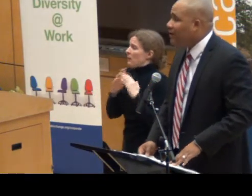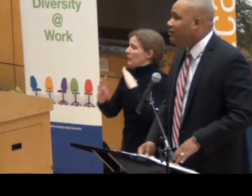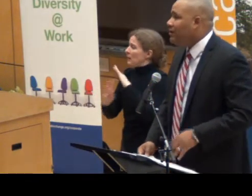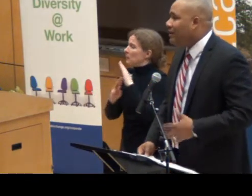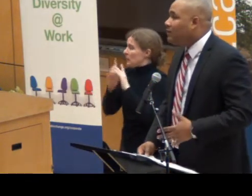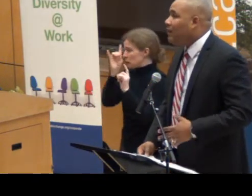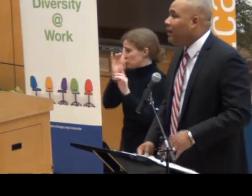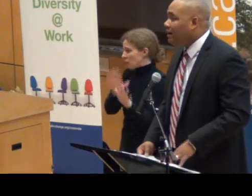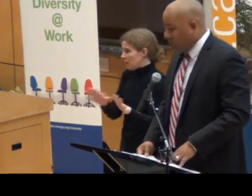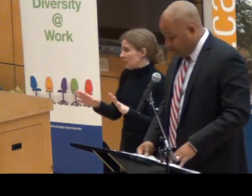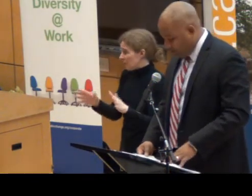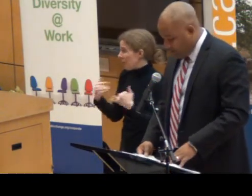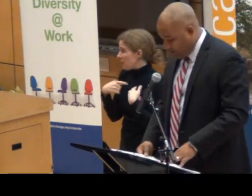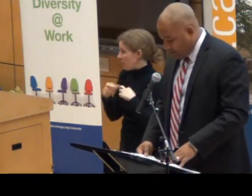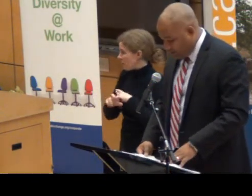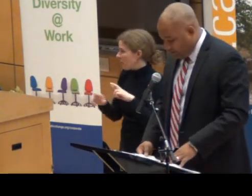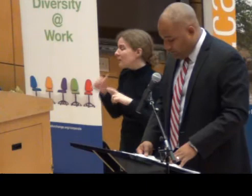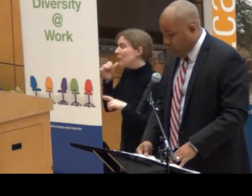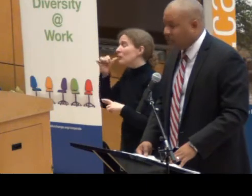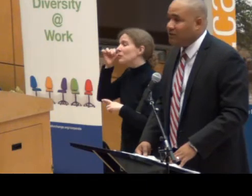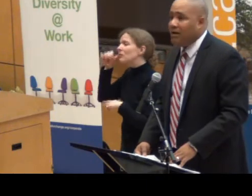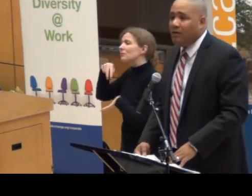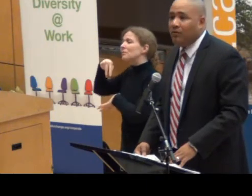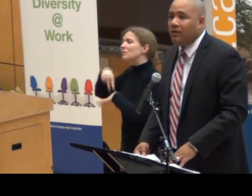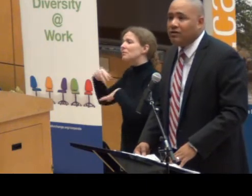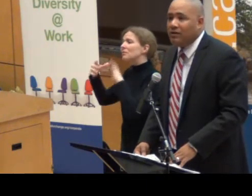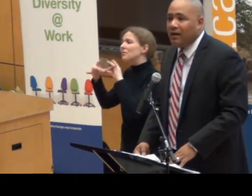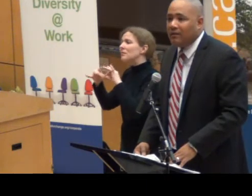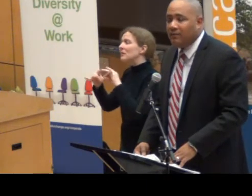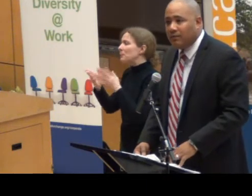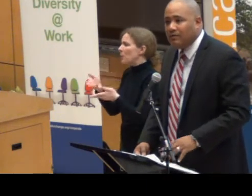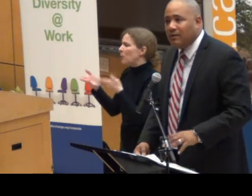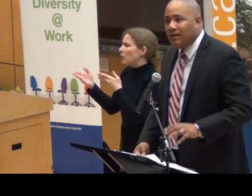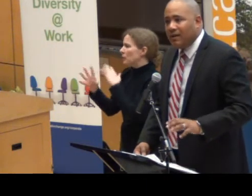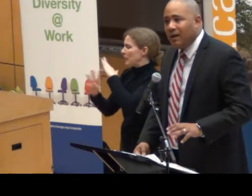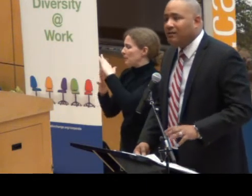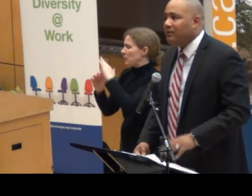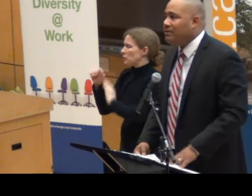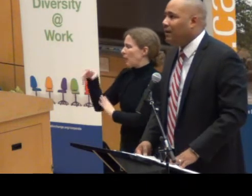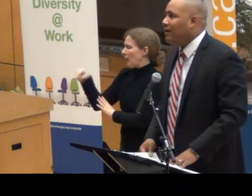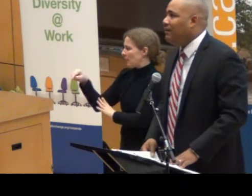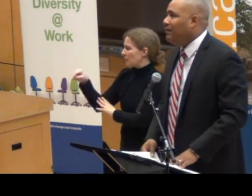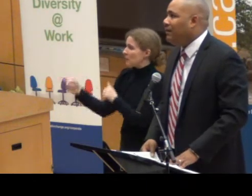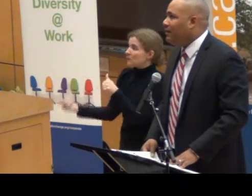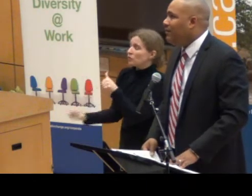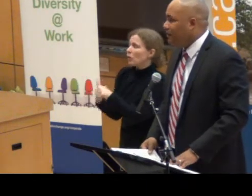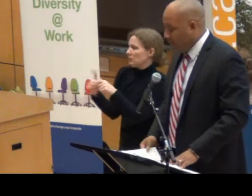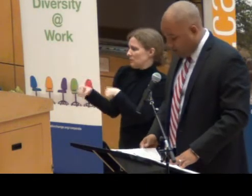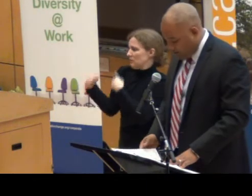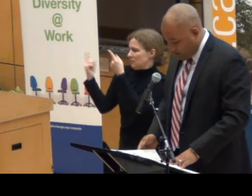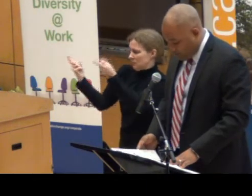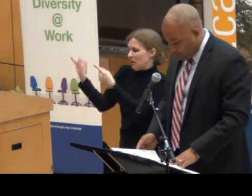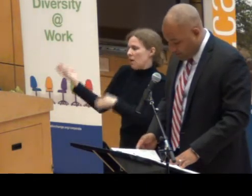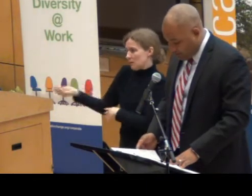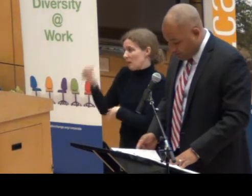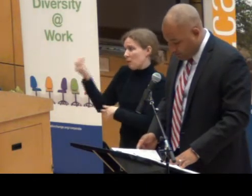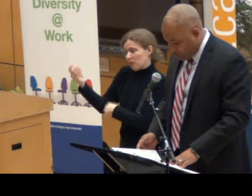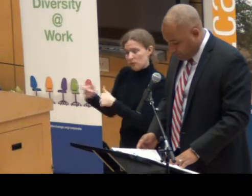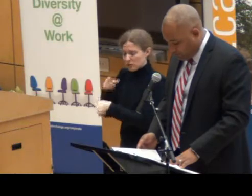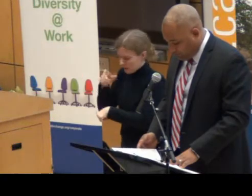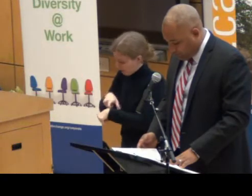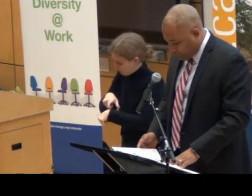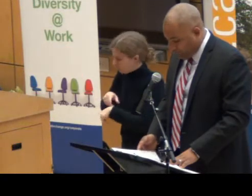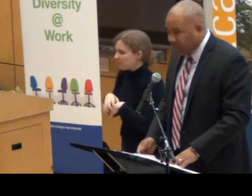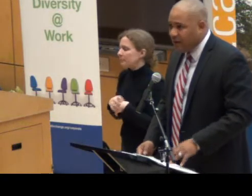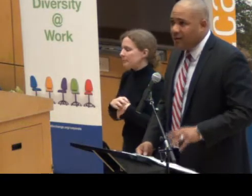immigration strategy, and that's why I introduced yesterday the proposed Immigration Act, the first act of its kind here in the history